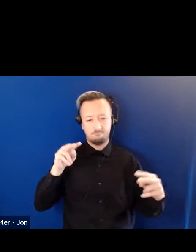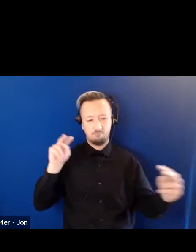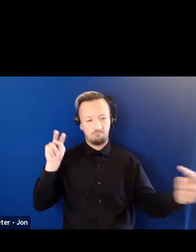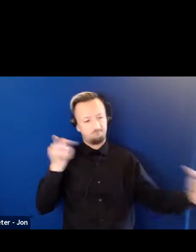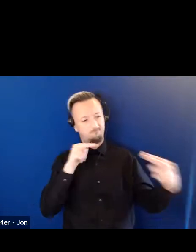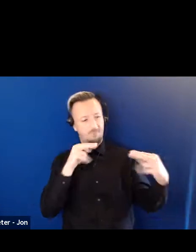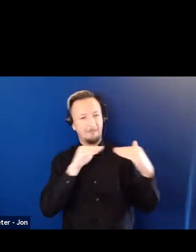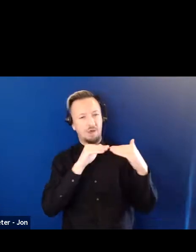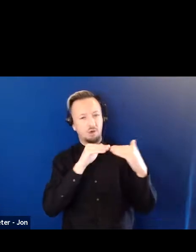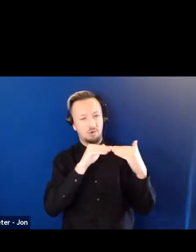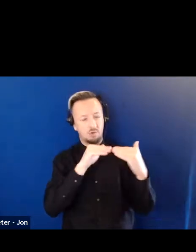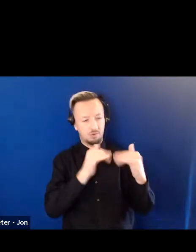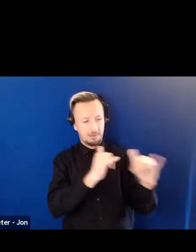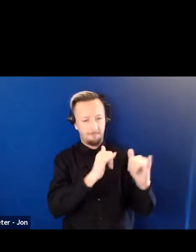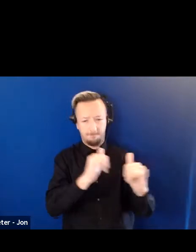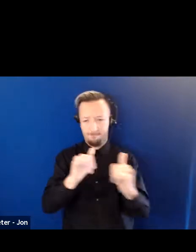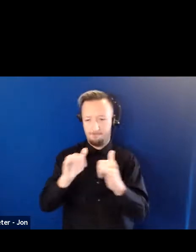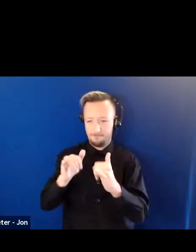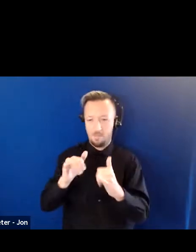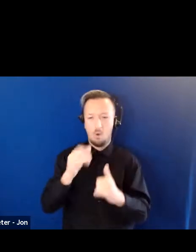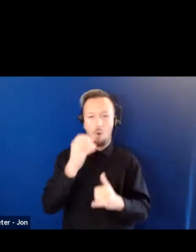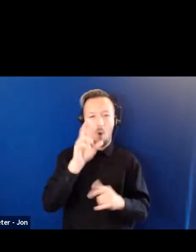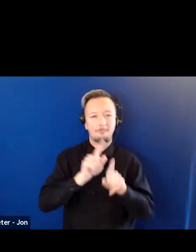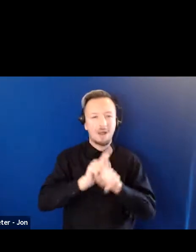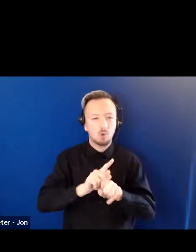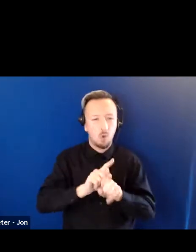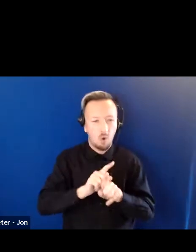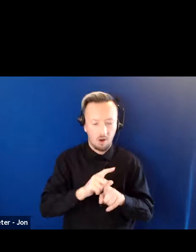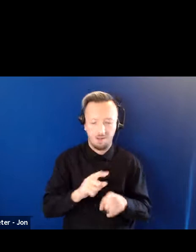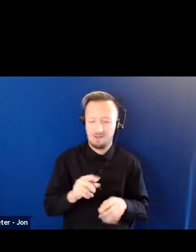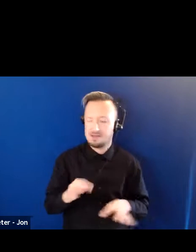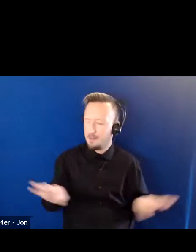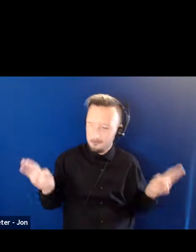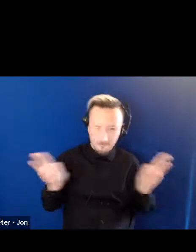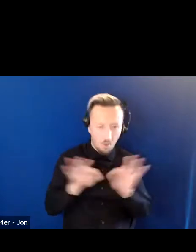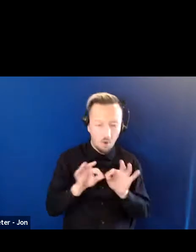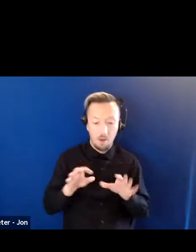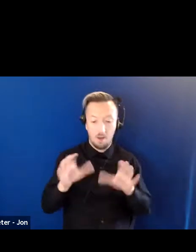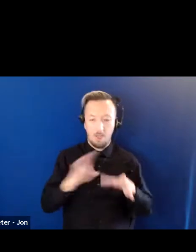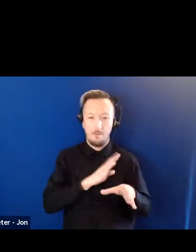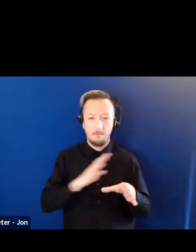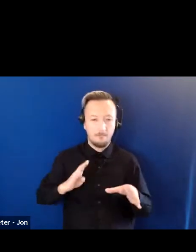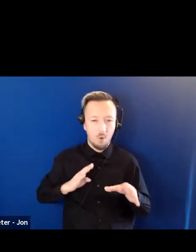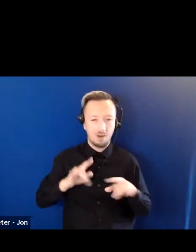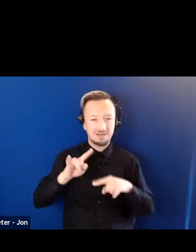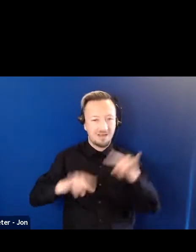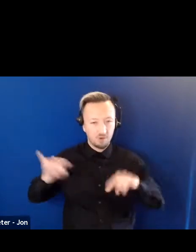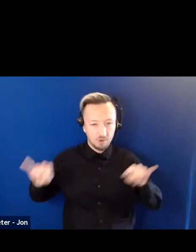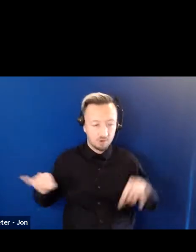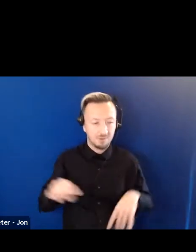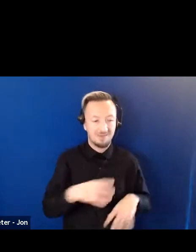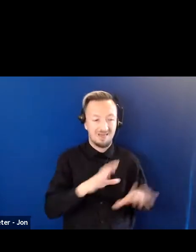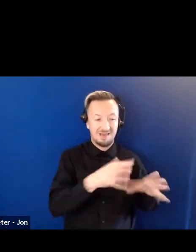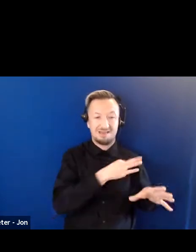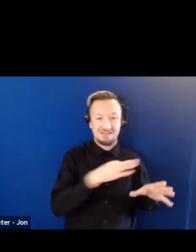absolutely essential to have a diverse board, diverse staff, and